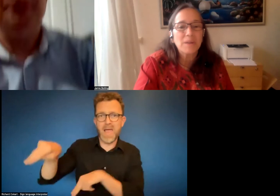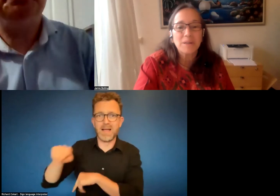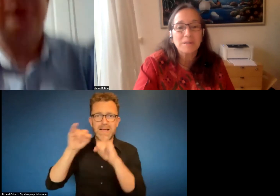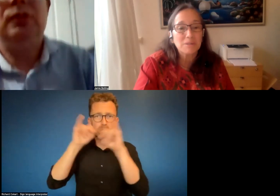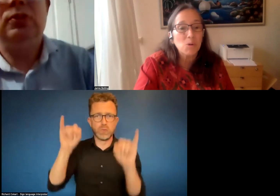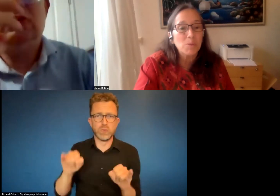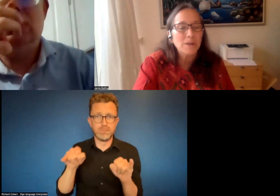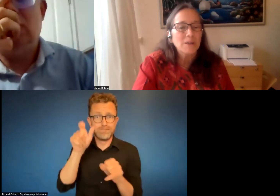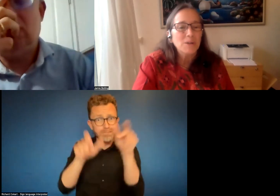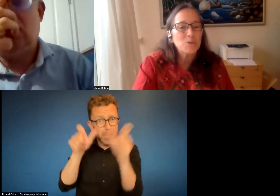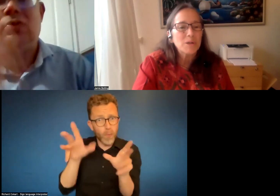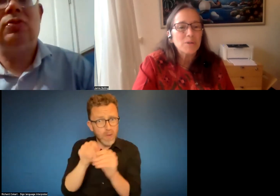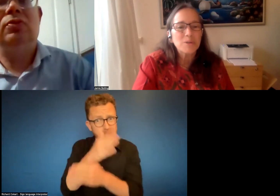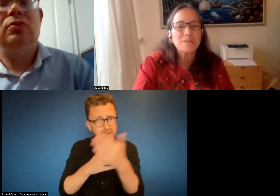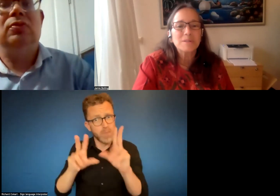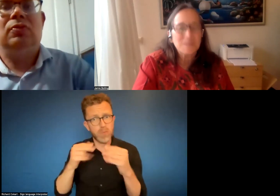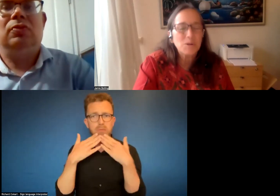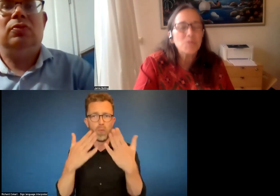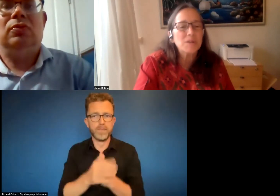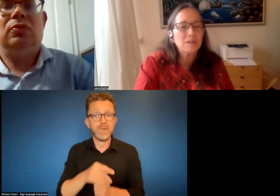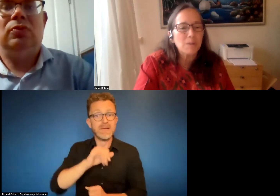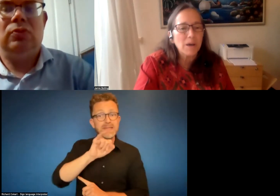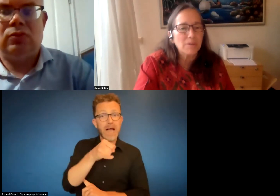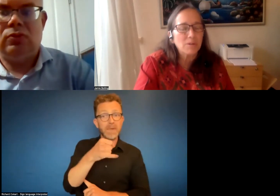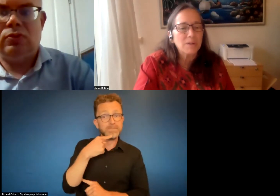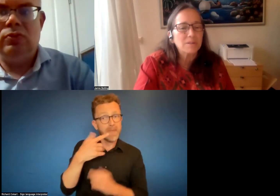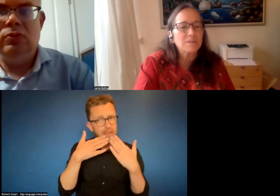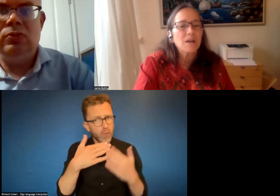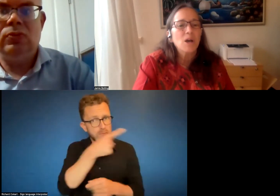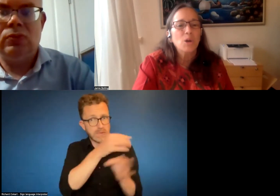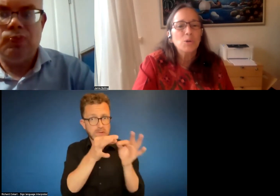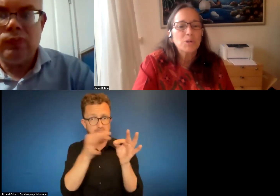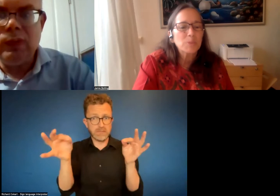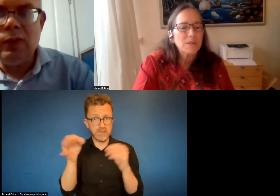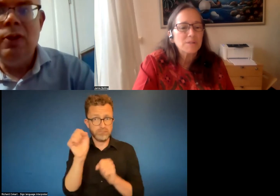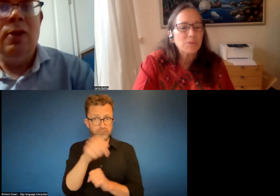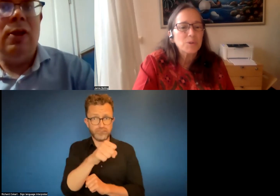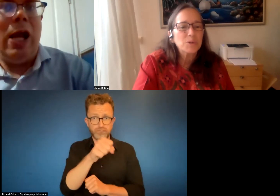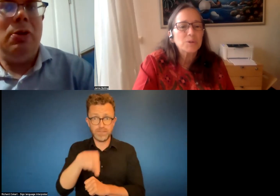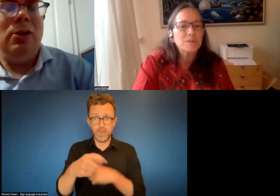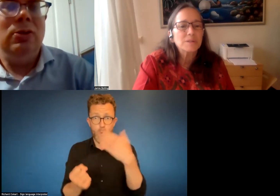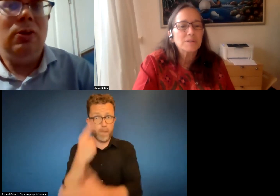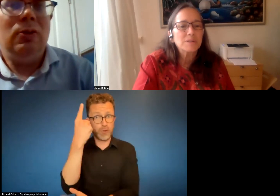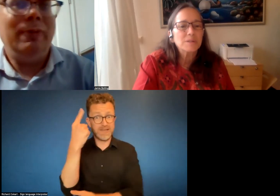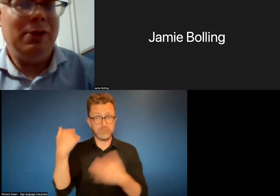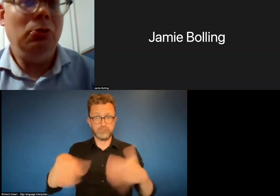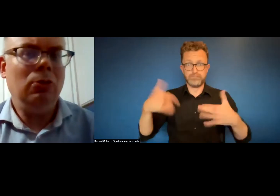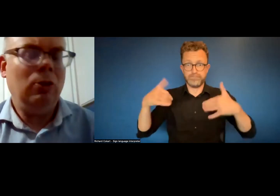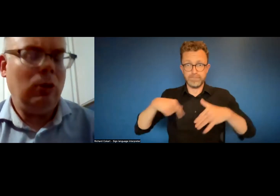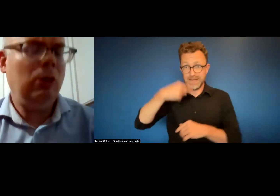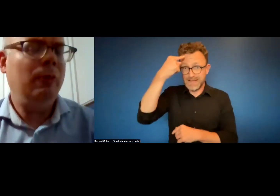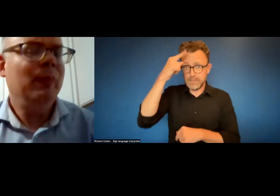of that and hope. Usually there is good things that come out of crisis. Lucas, please, the floor is yours. Thank